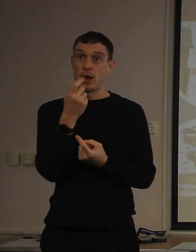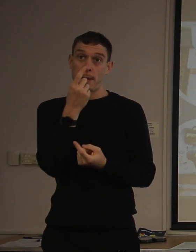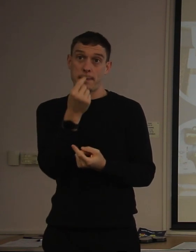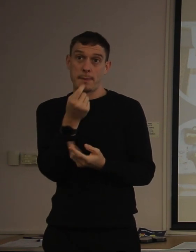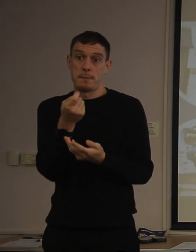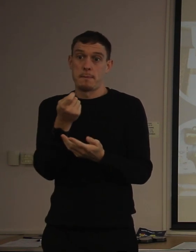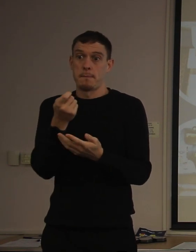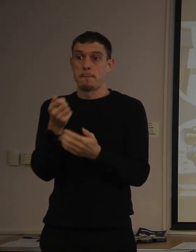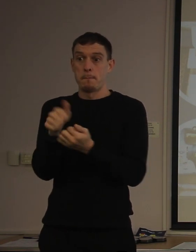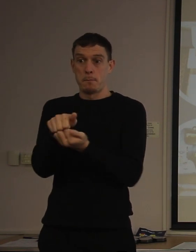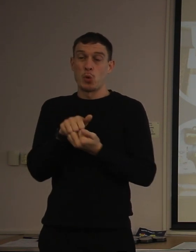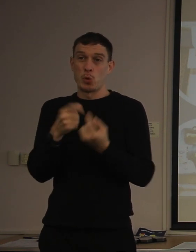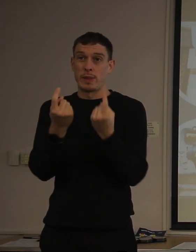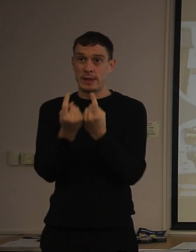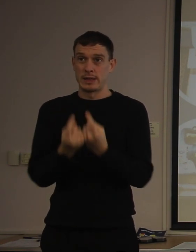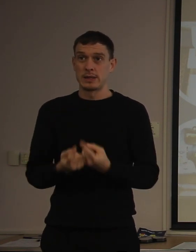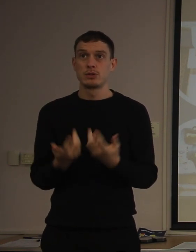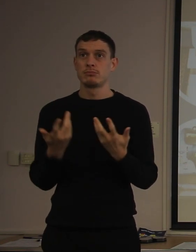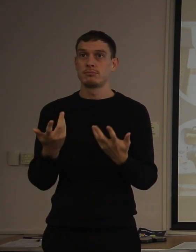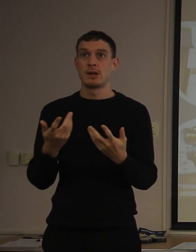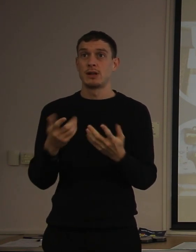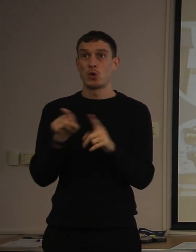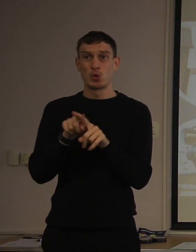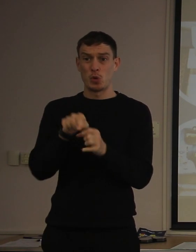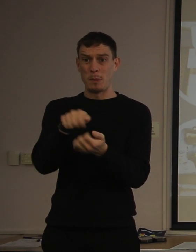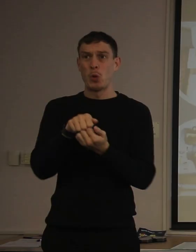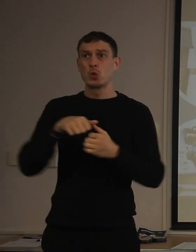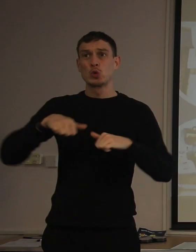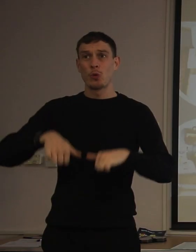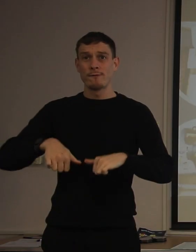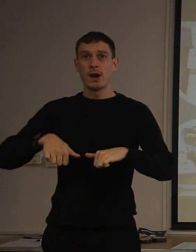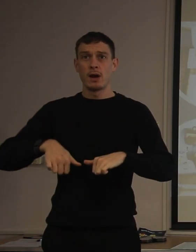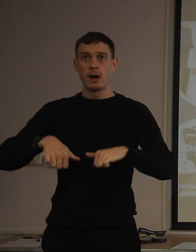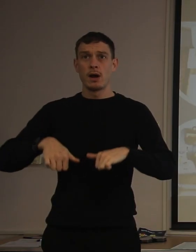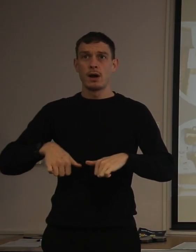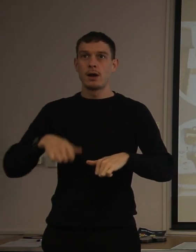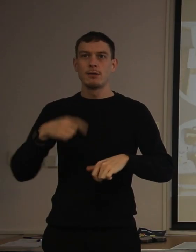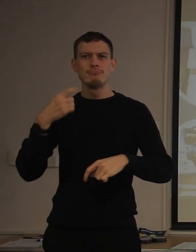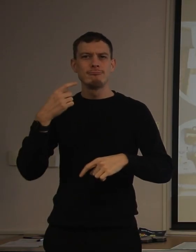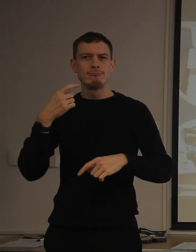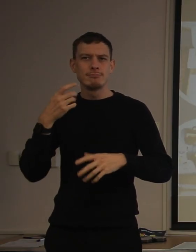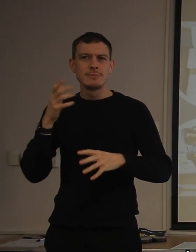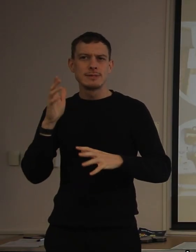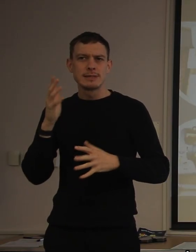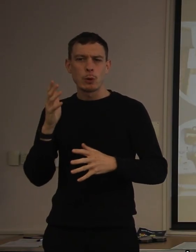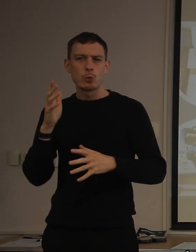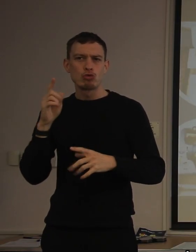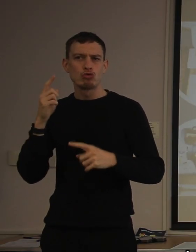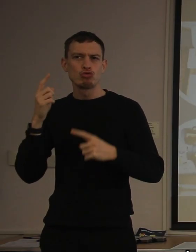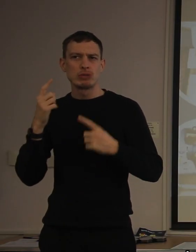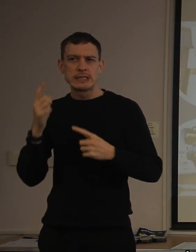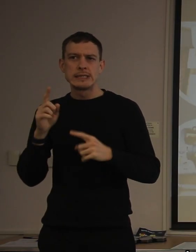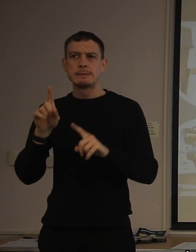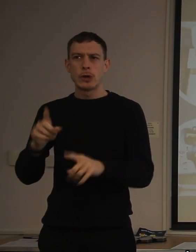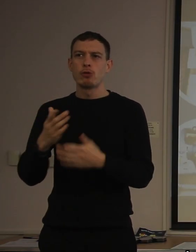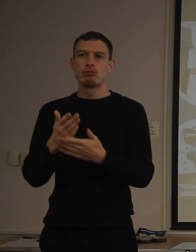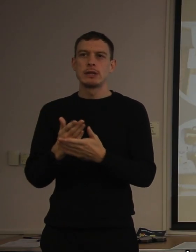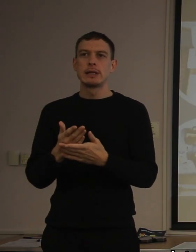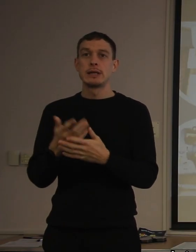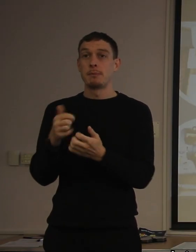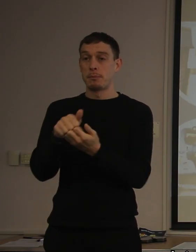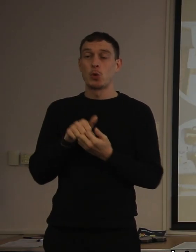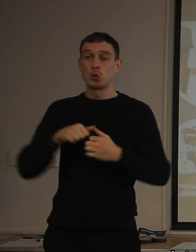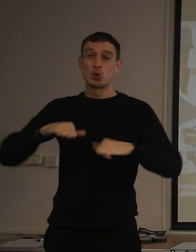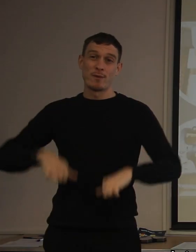But we've had people borrowing sofas as well, which feels crazy, but you know, people have maybe ordered a sofa.